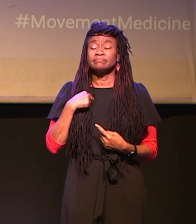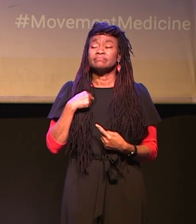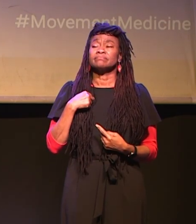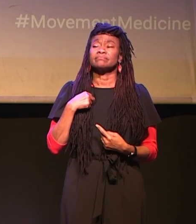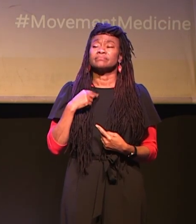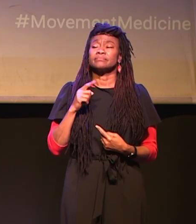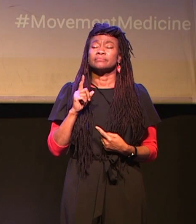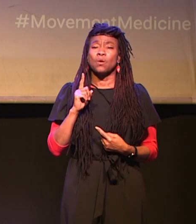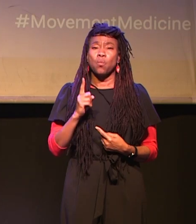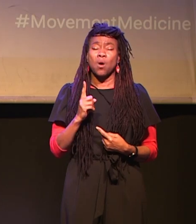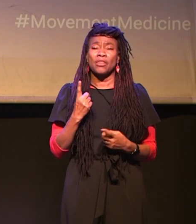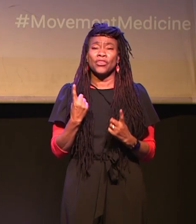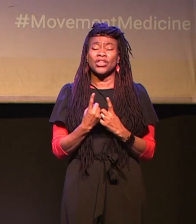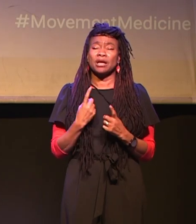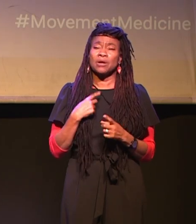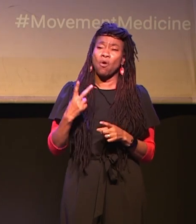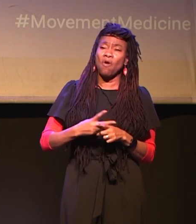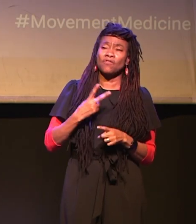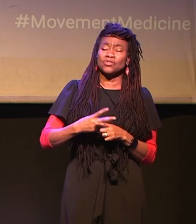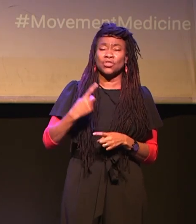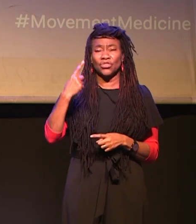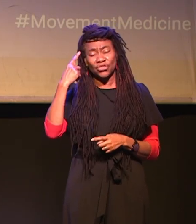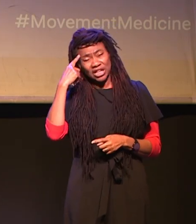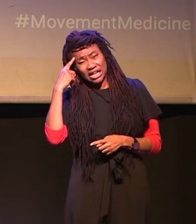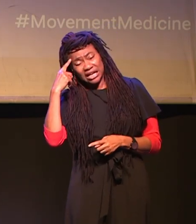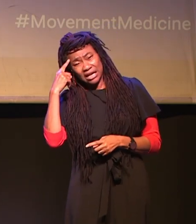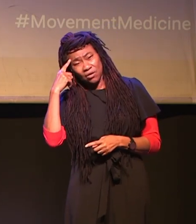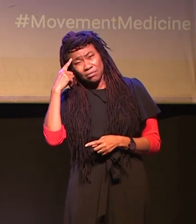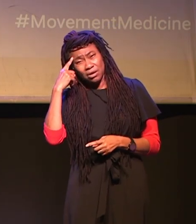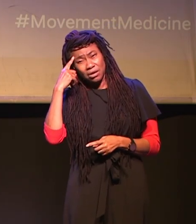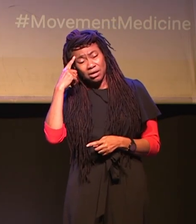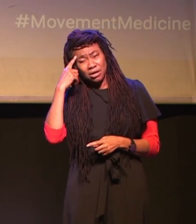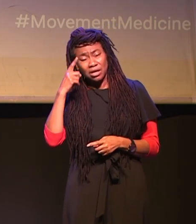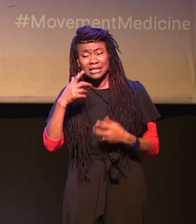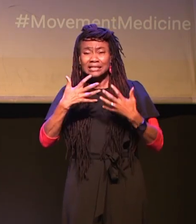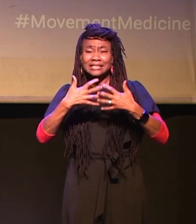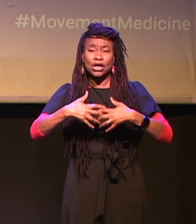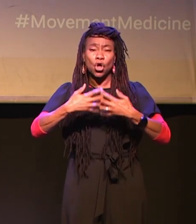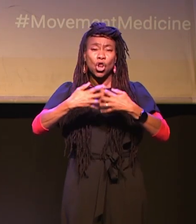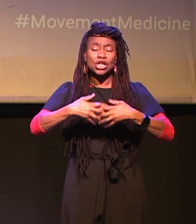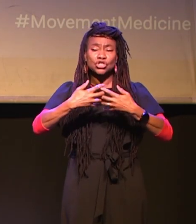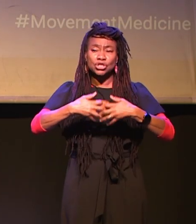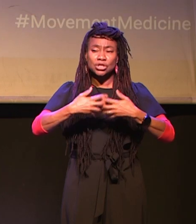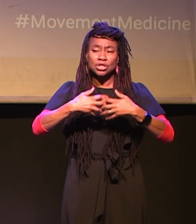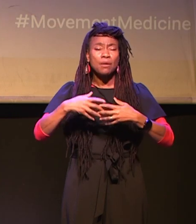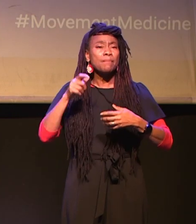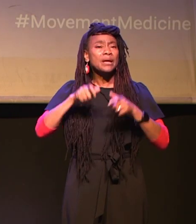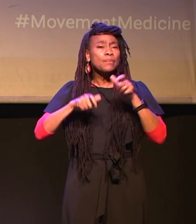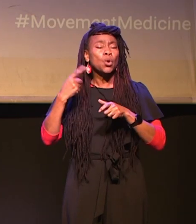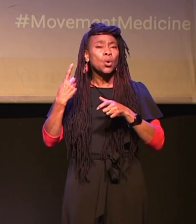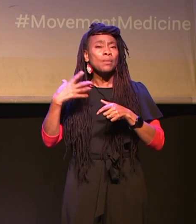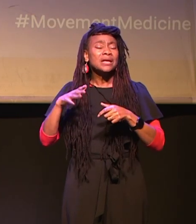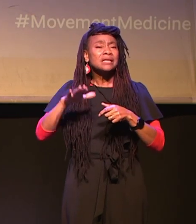often reflect on, I think about ring shouts or the kind of technology of enslaved or formerly enslaved folks